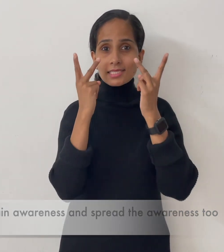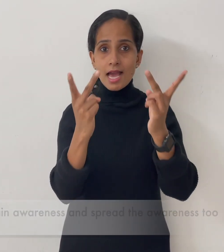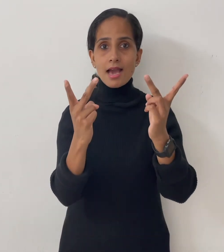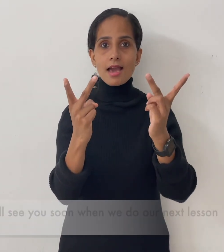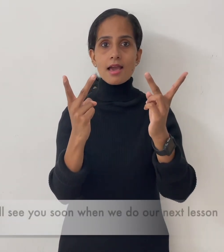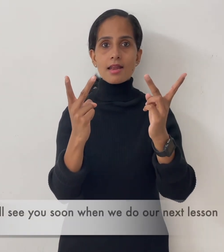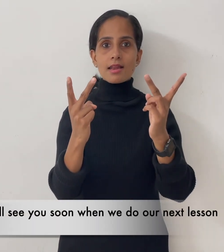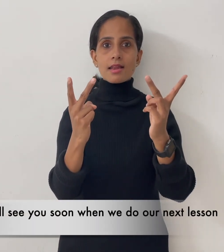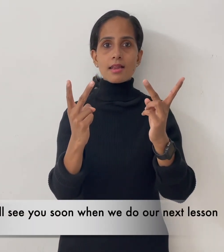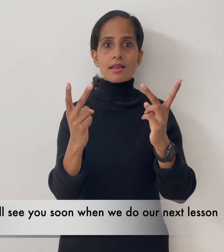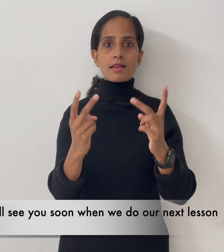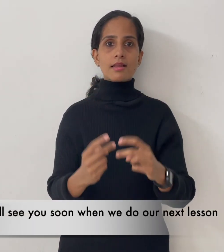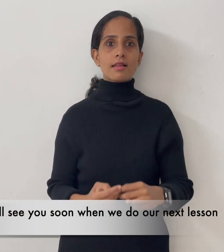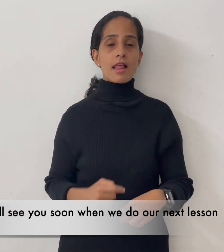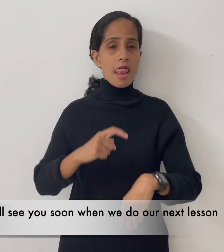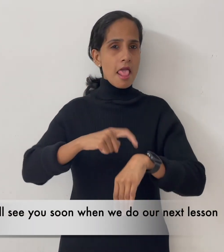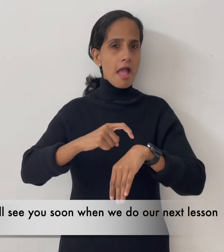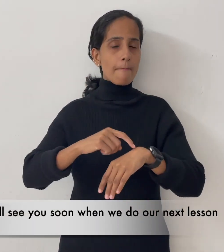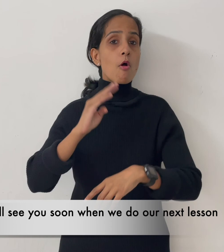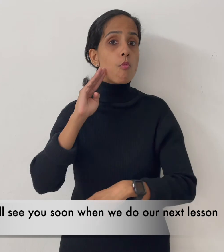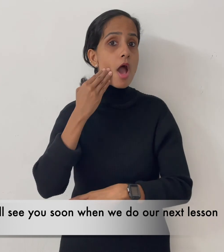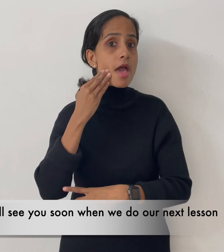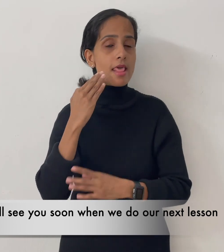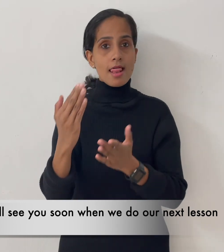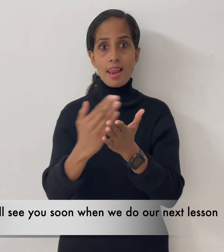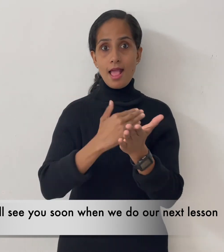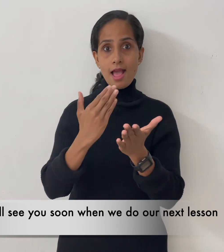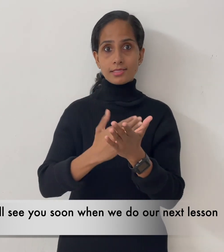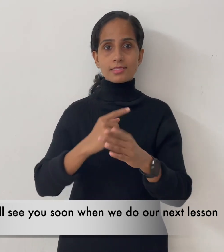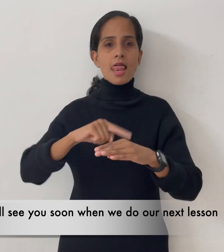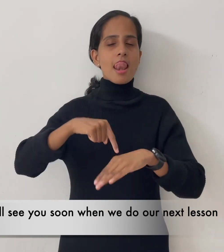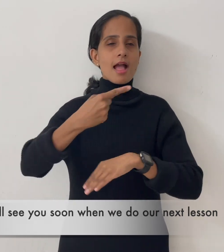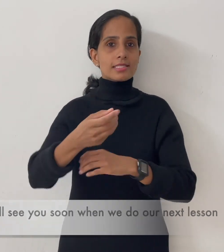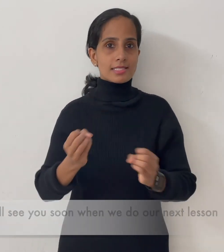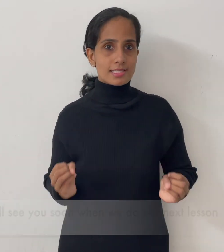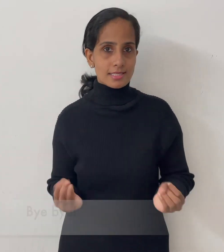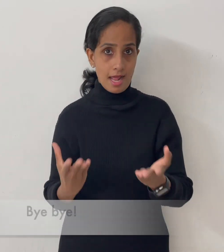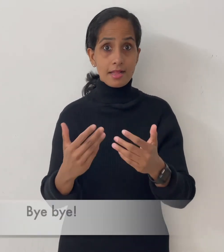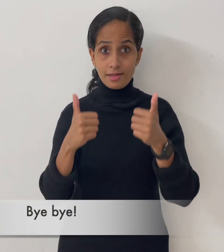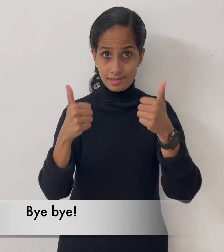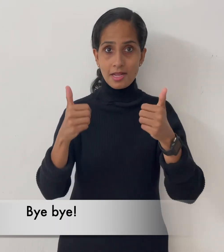We'll see you soon when we do our next lesson. Bye bye.